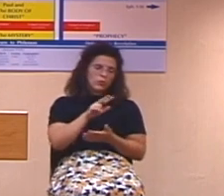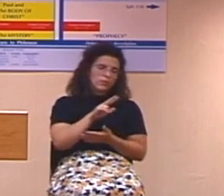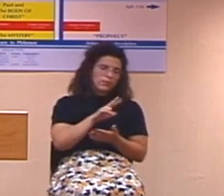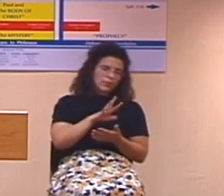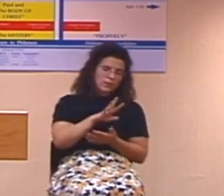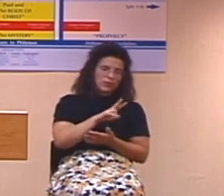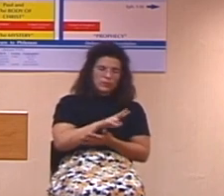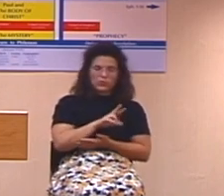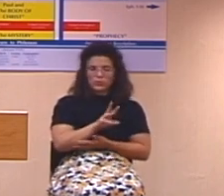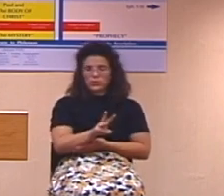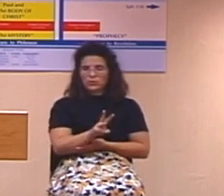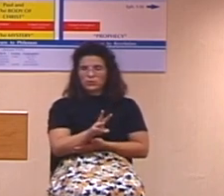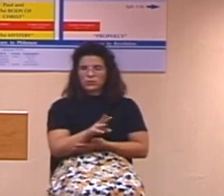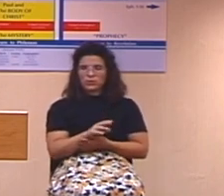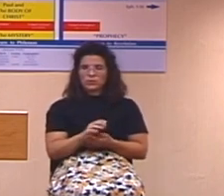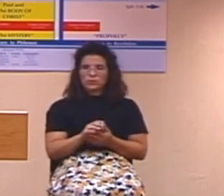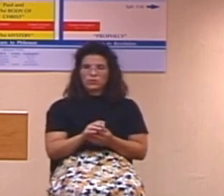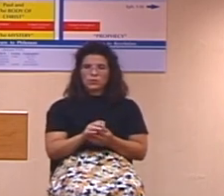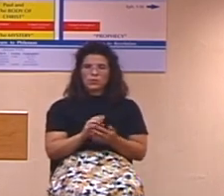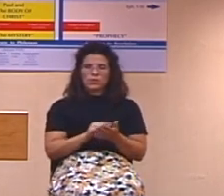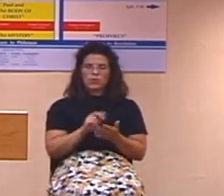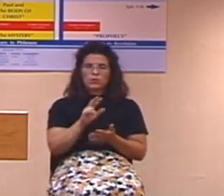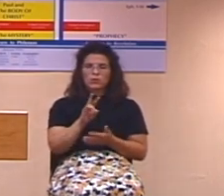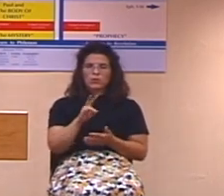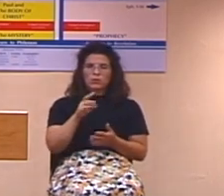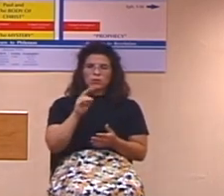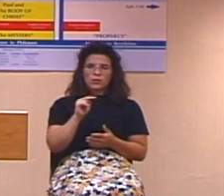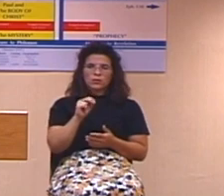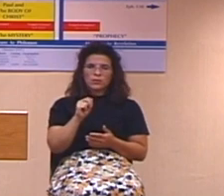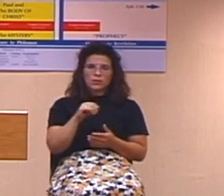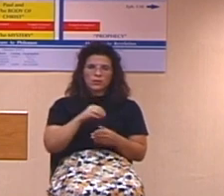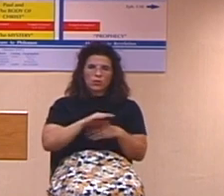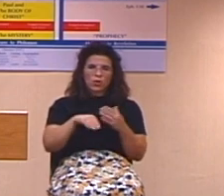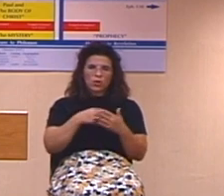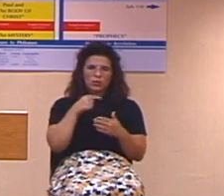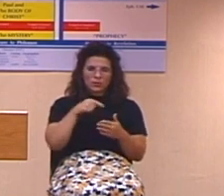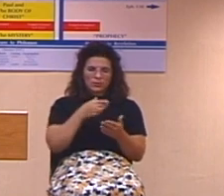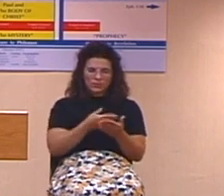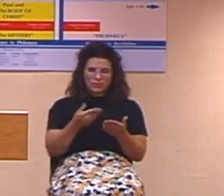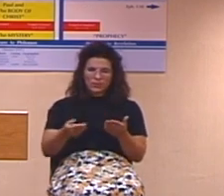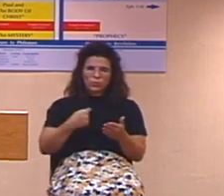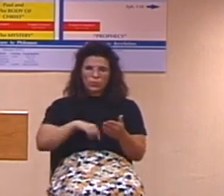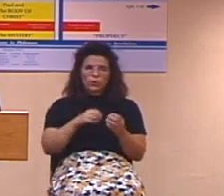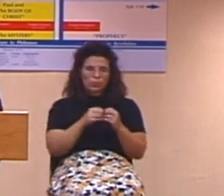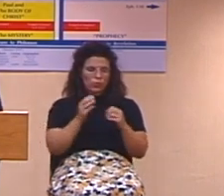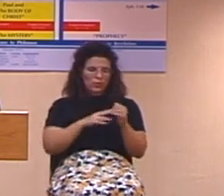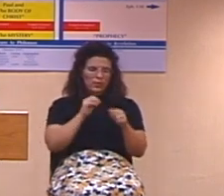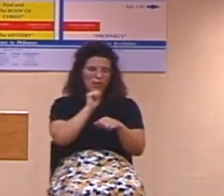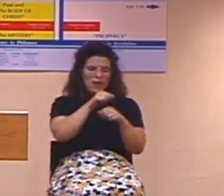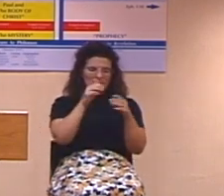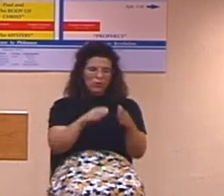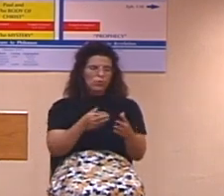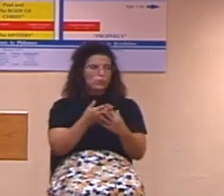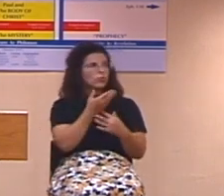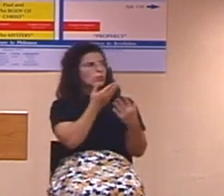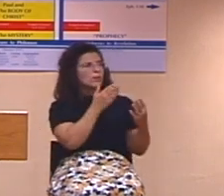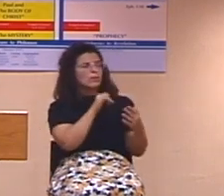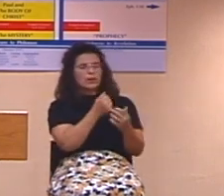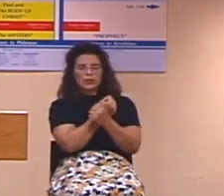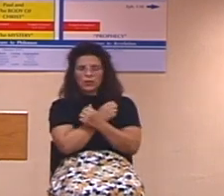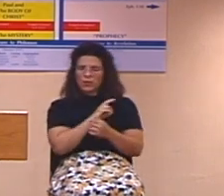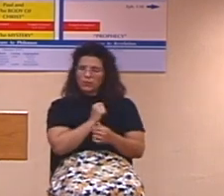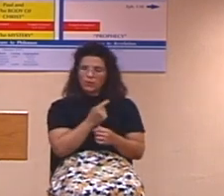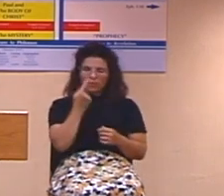36. Verse 37. Nay, in all these things we are more than conquerors through him that loved us. For I am persuaded.